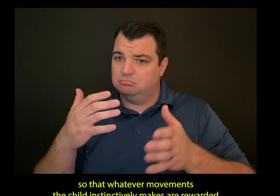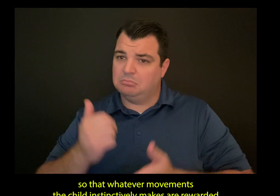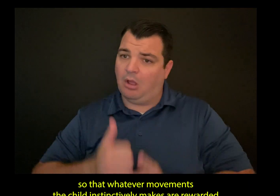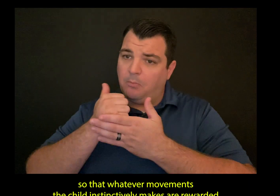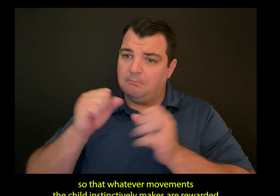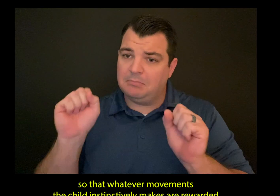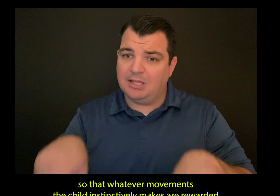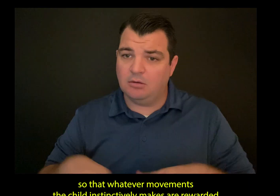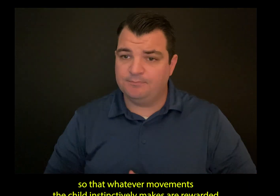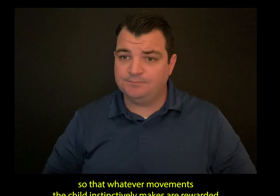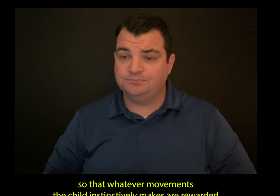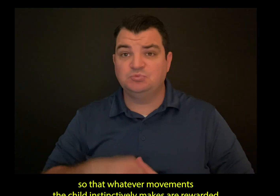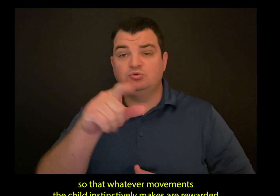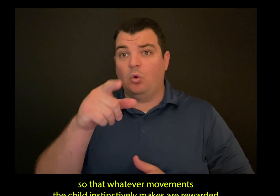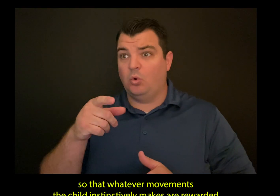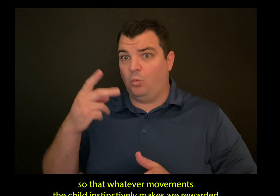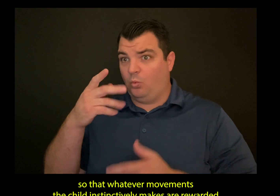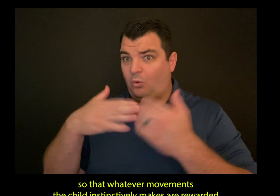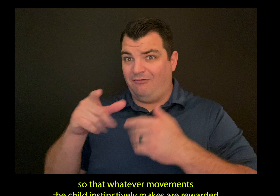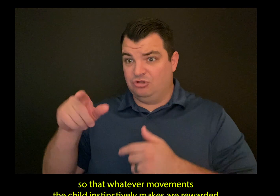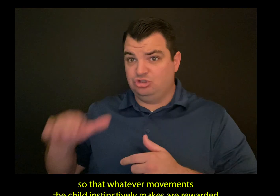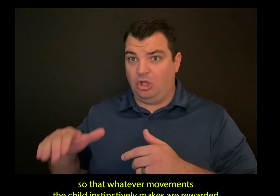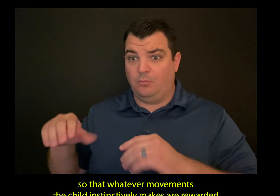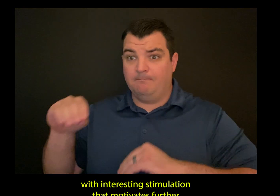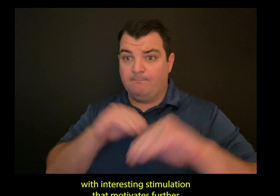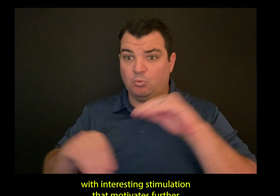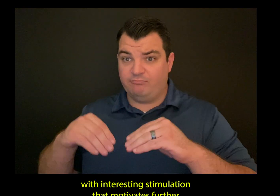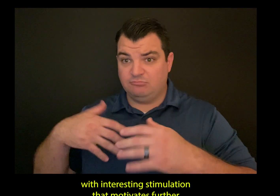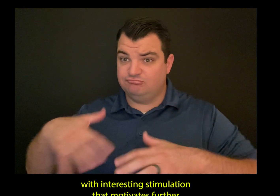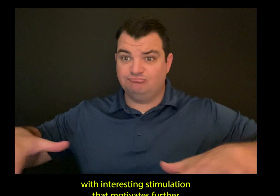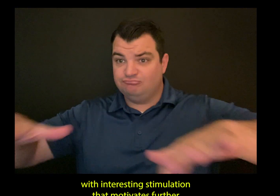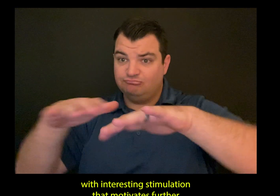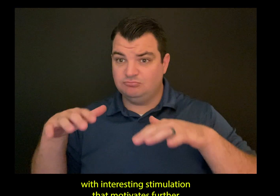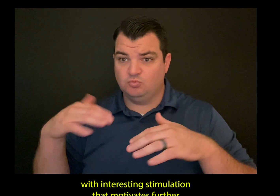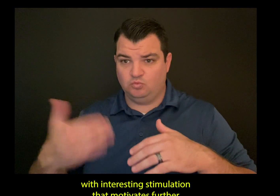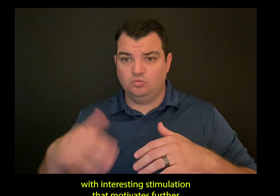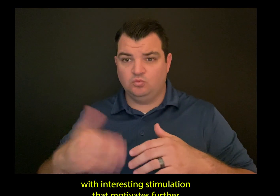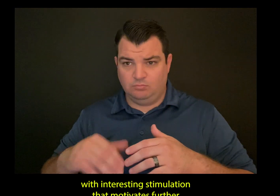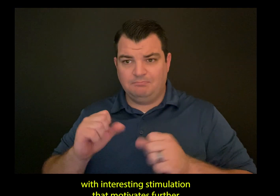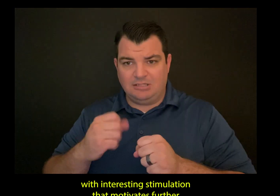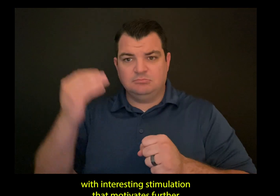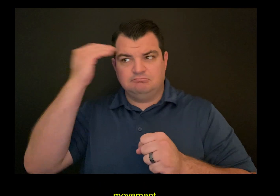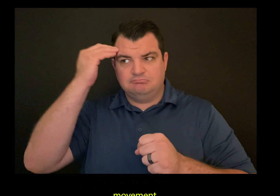so that whatever movements the child instinctively makes are rewarded with interesting stimulation that motivates further